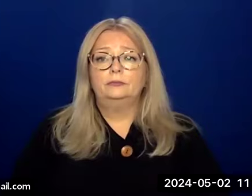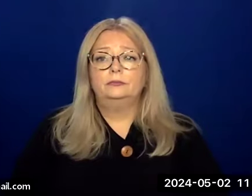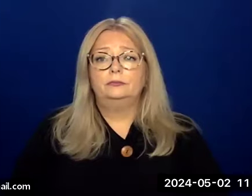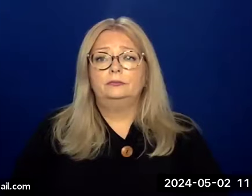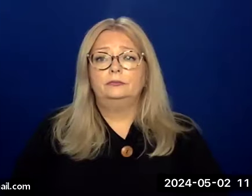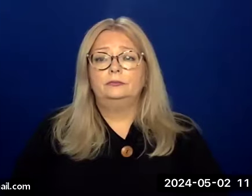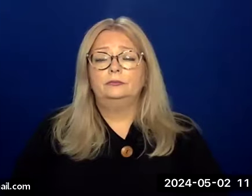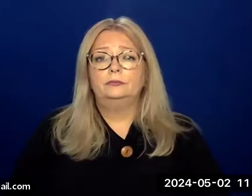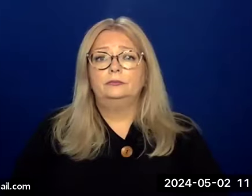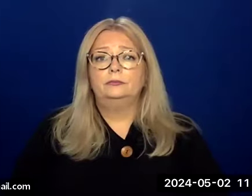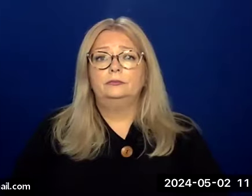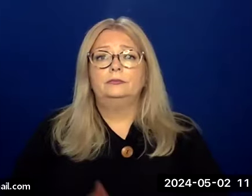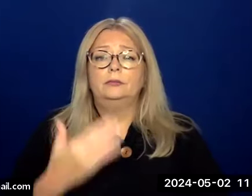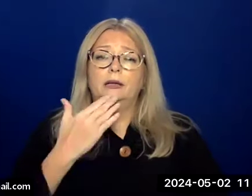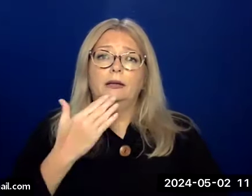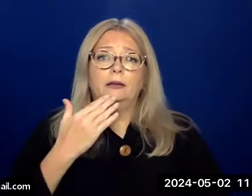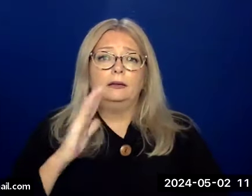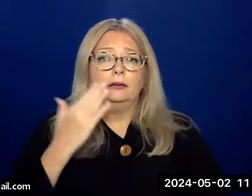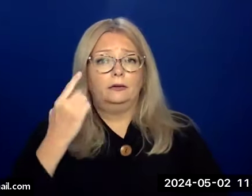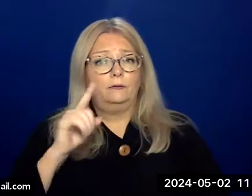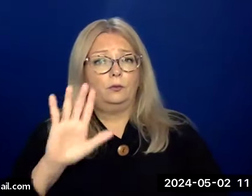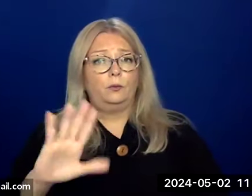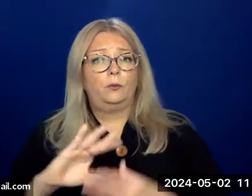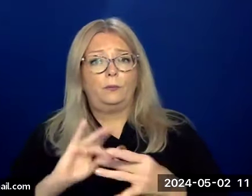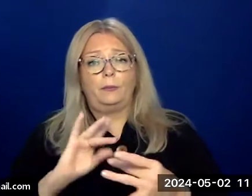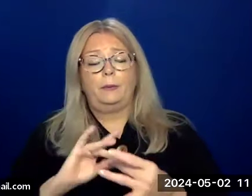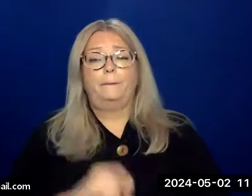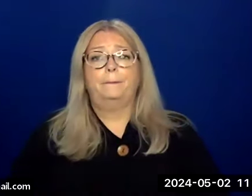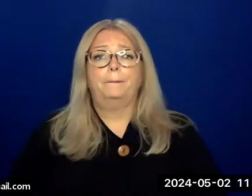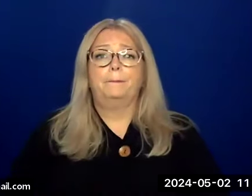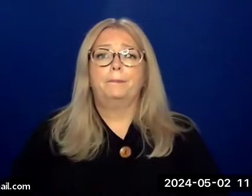Thank you for your comment, Teresa, and for sharing.